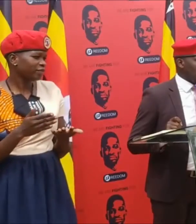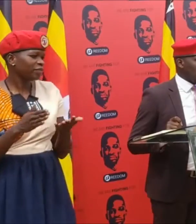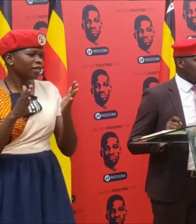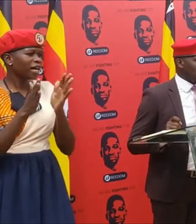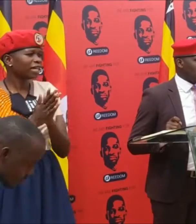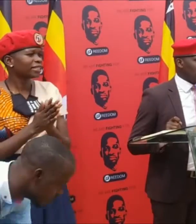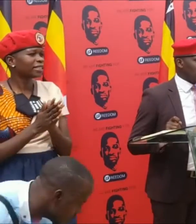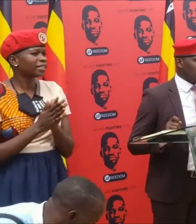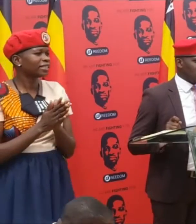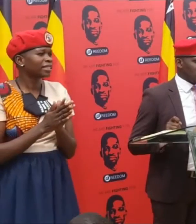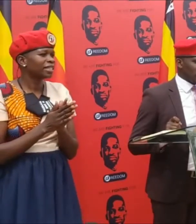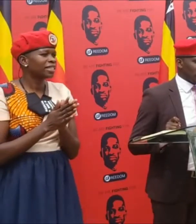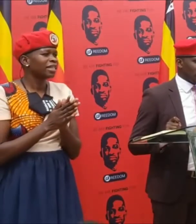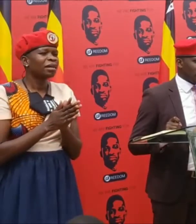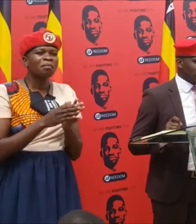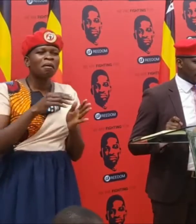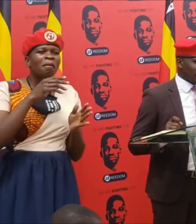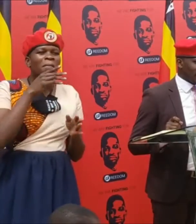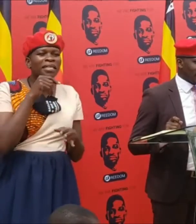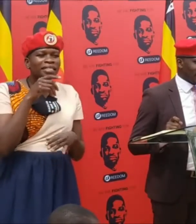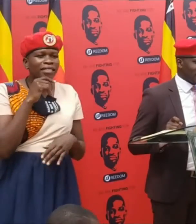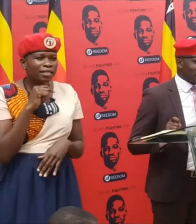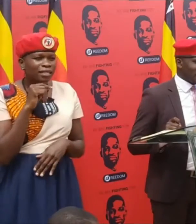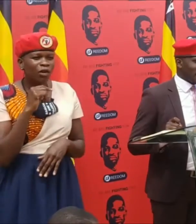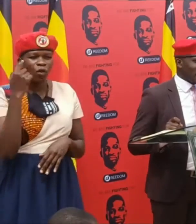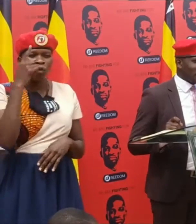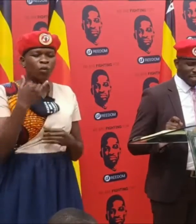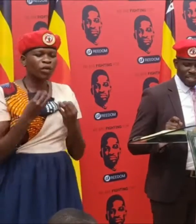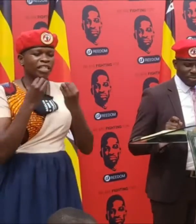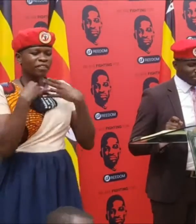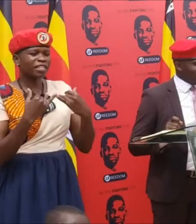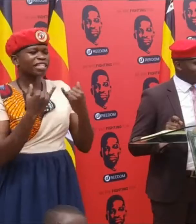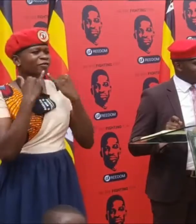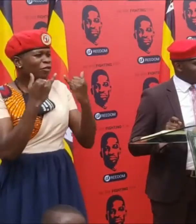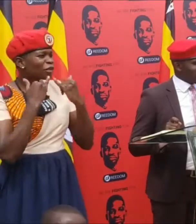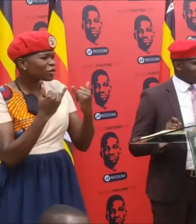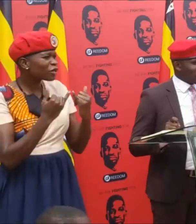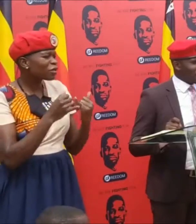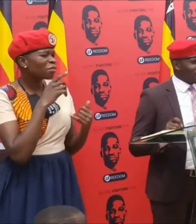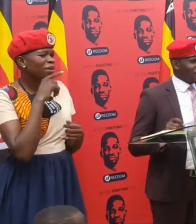And Mr. Update will pray for us. Mr. Update,